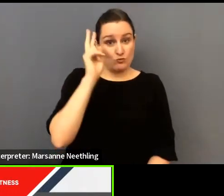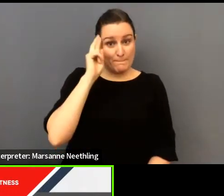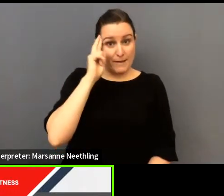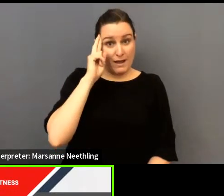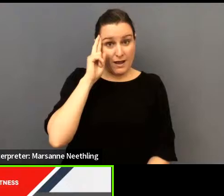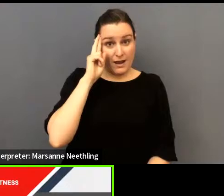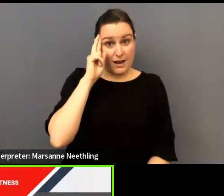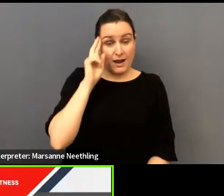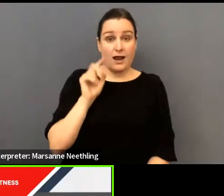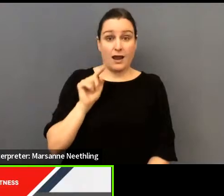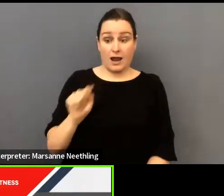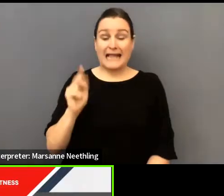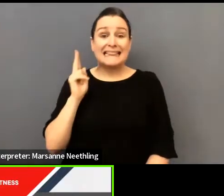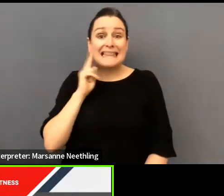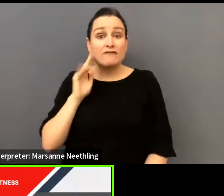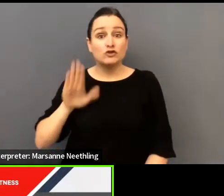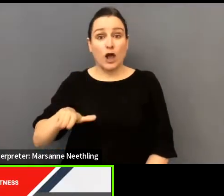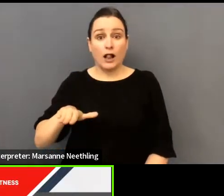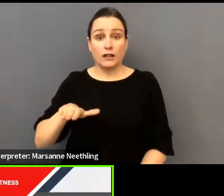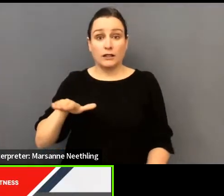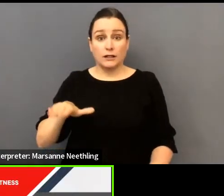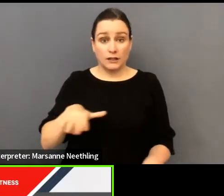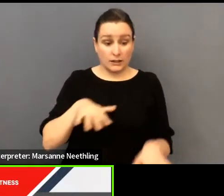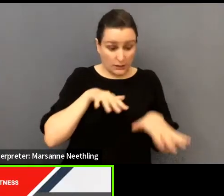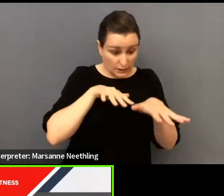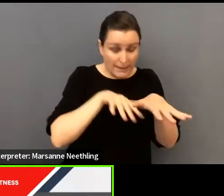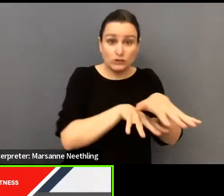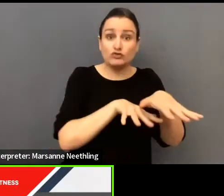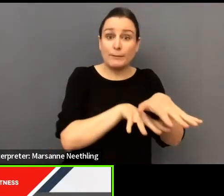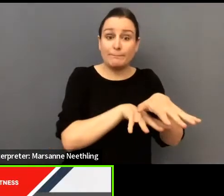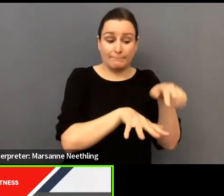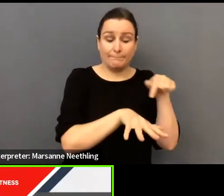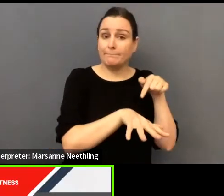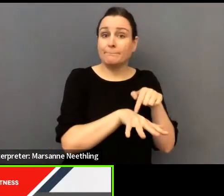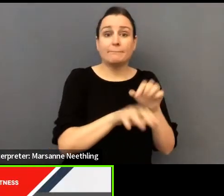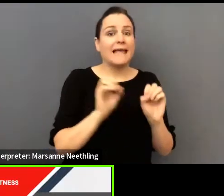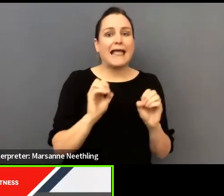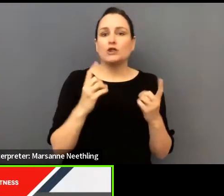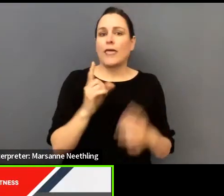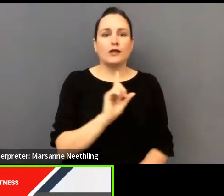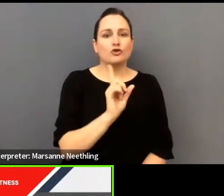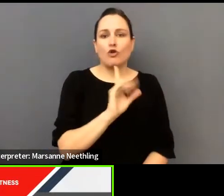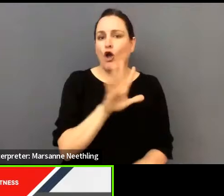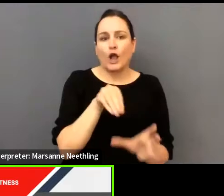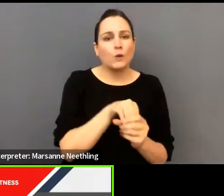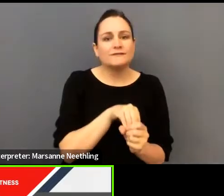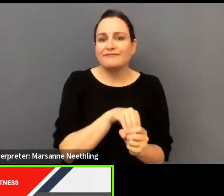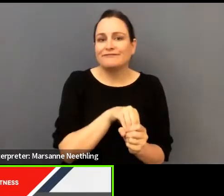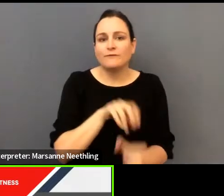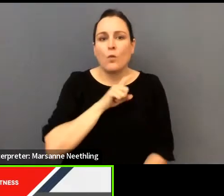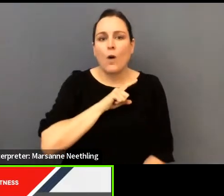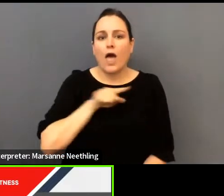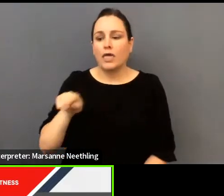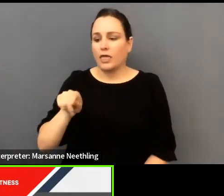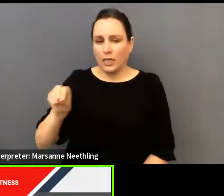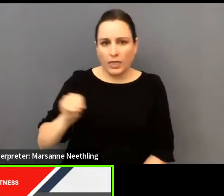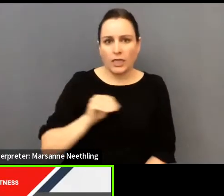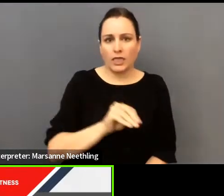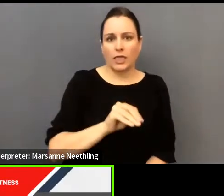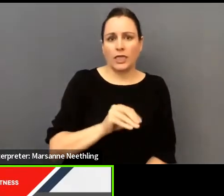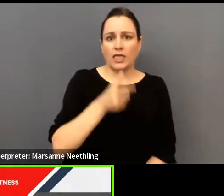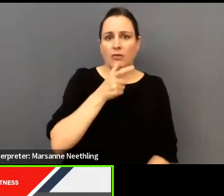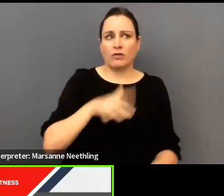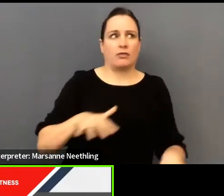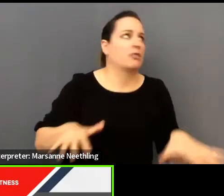are mainstreaming a deaf child, you are not making their education inclusive because you are putting them in a context where they